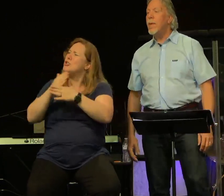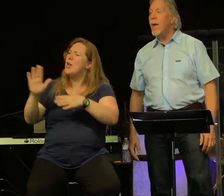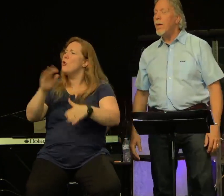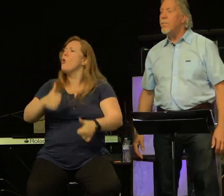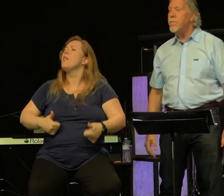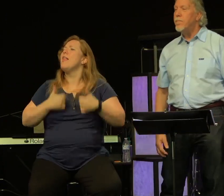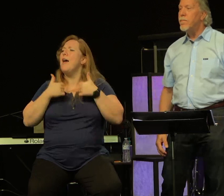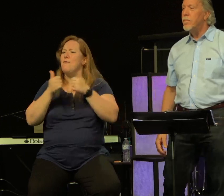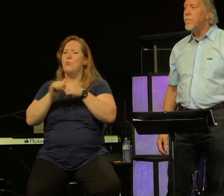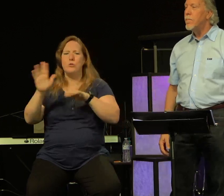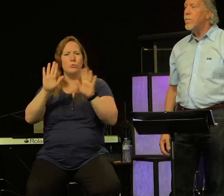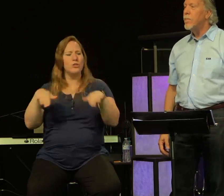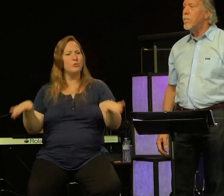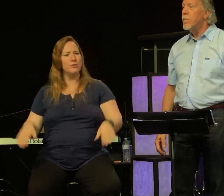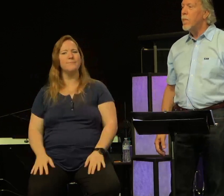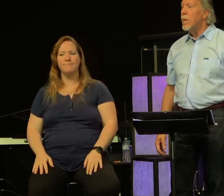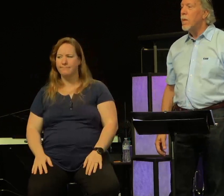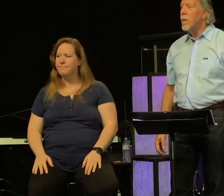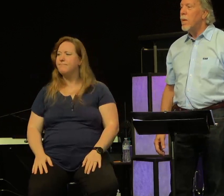with them.